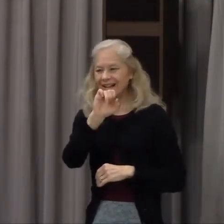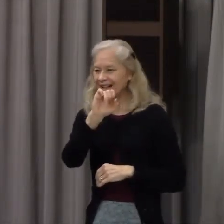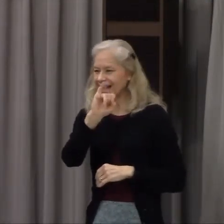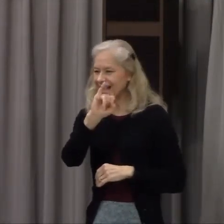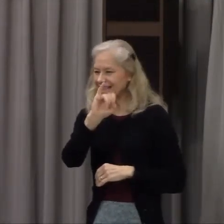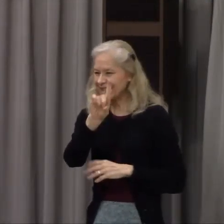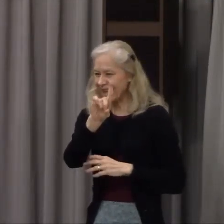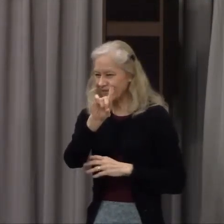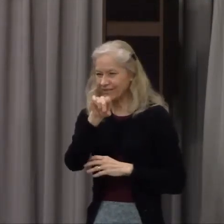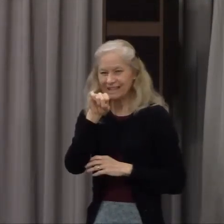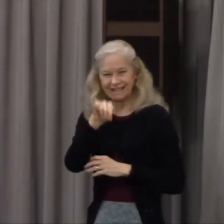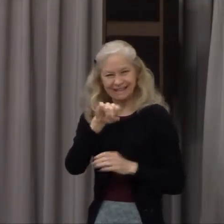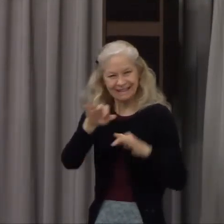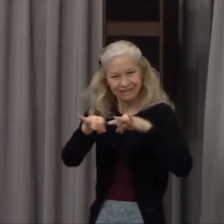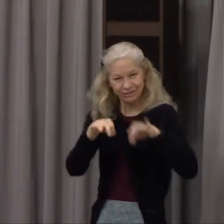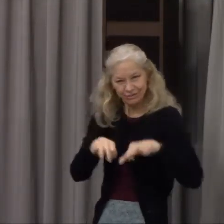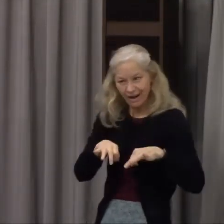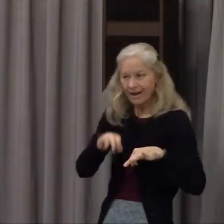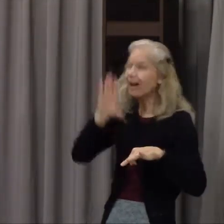light unto my path.